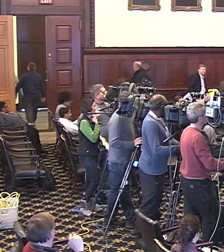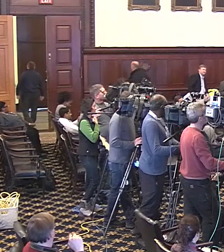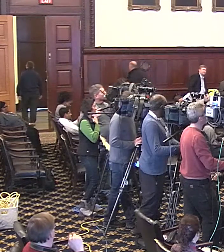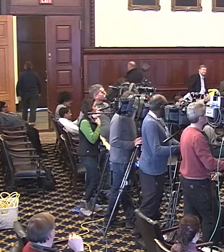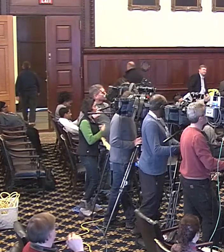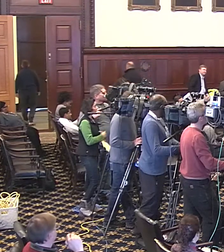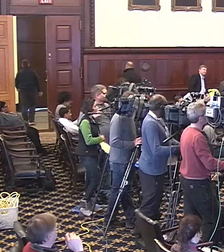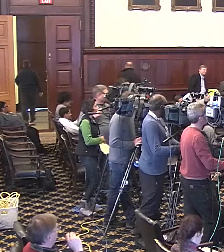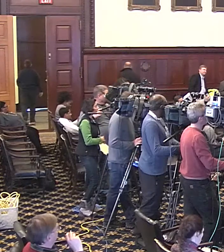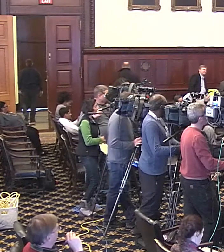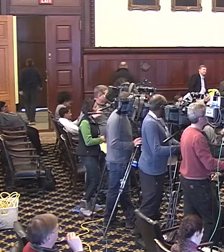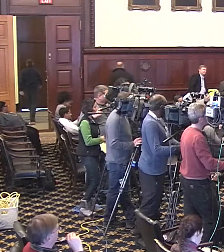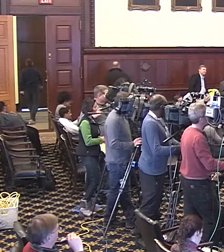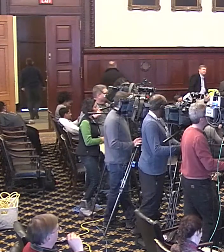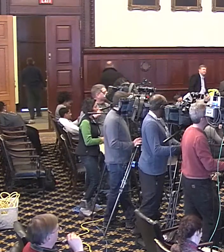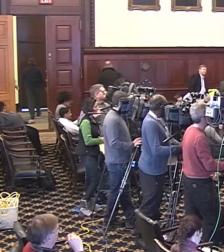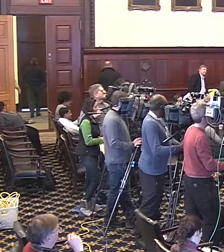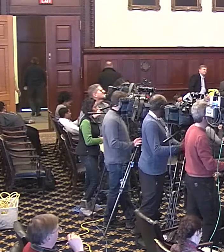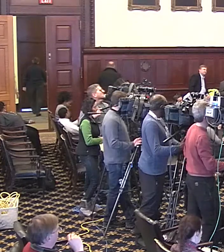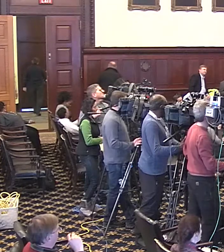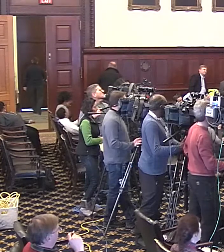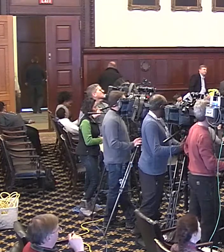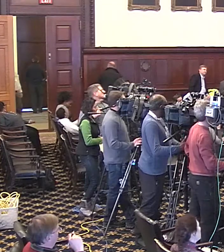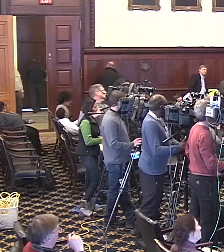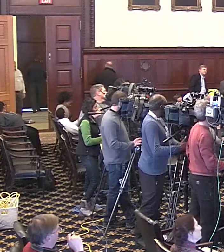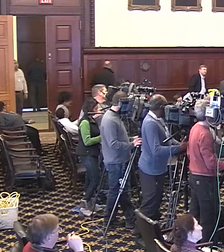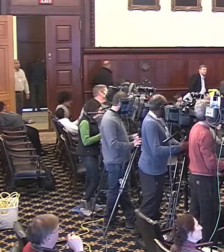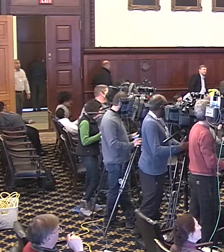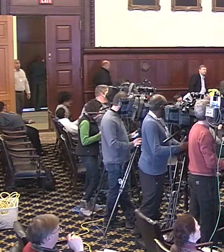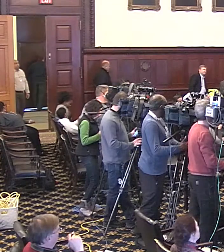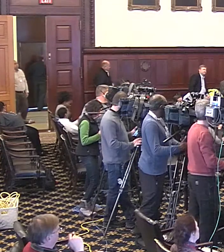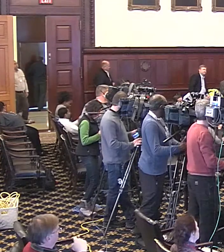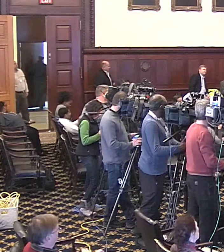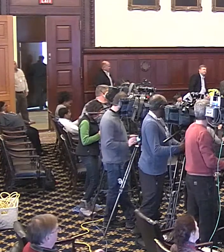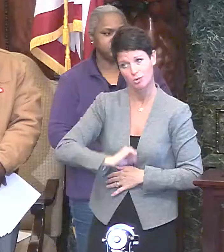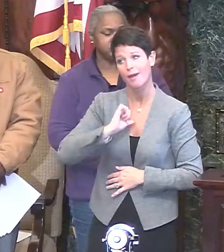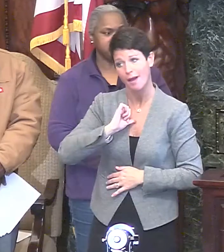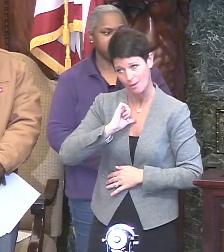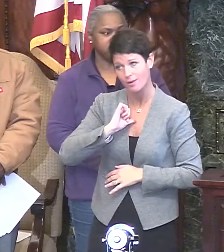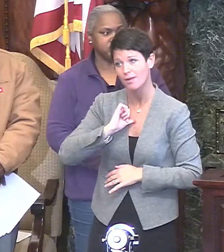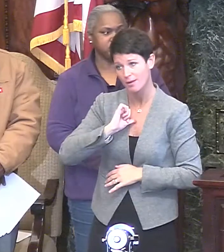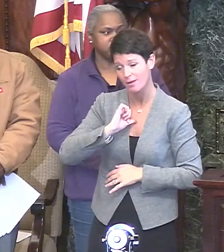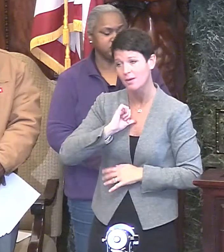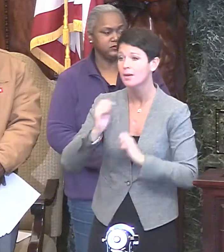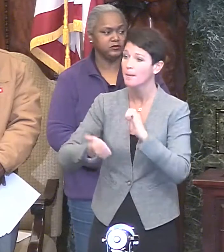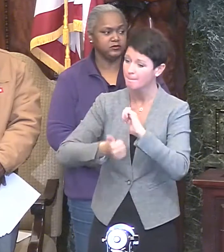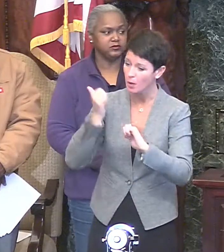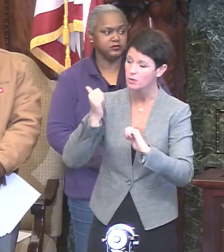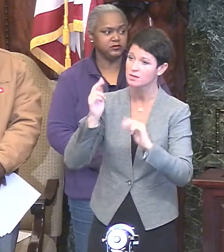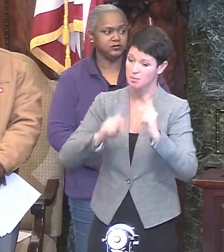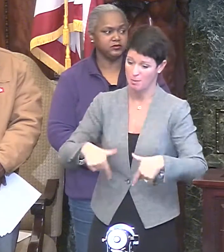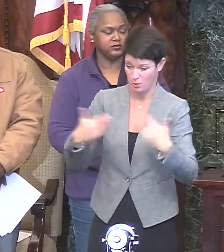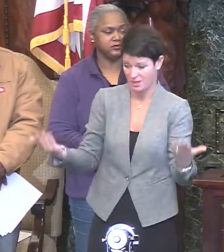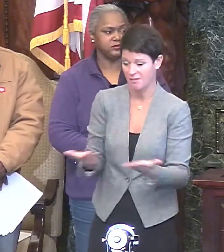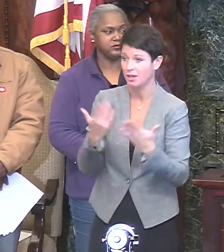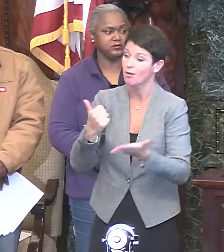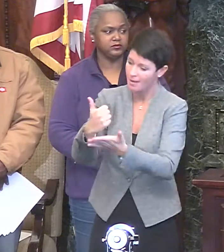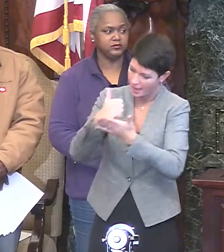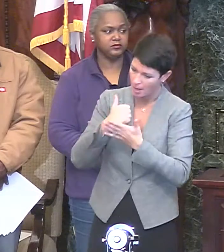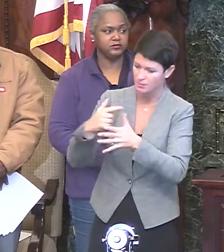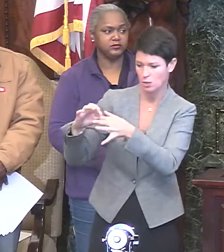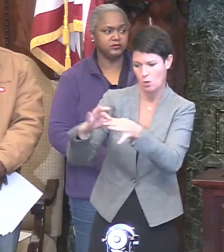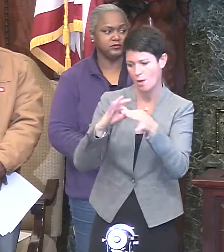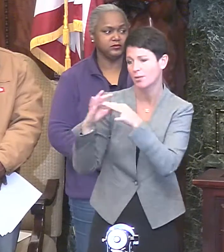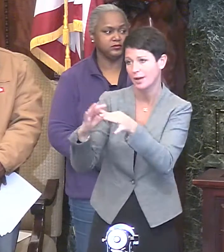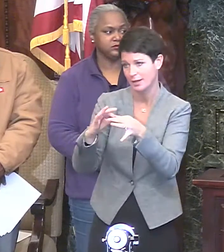but look, overall, people cooperated. I'm very, very happy and proud that the vast majority of our citizens helped and cooperated. I